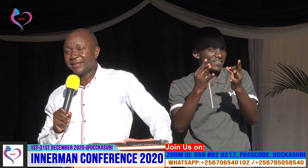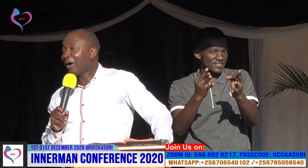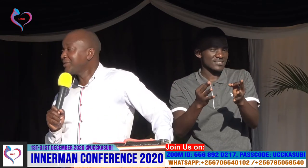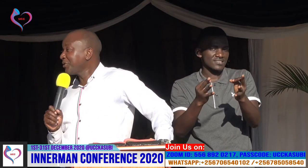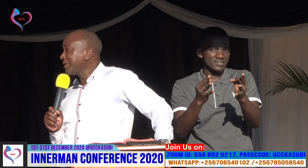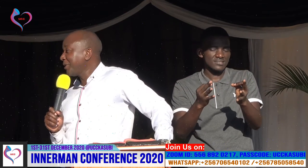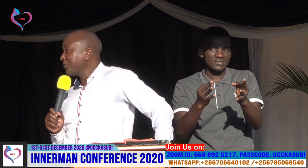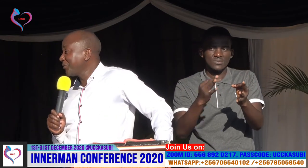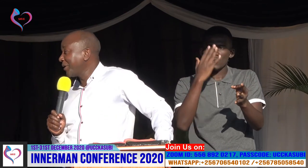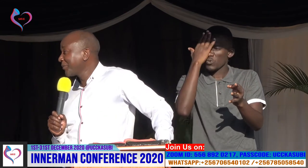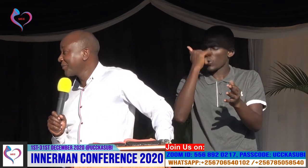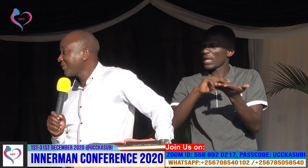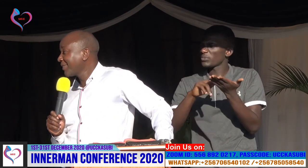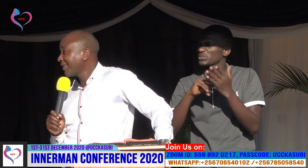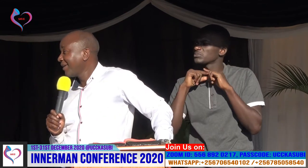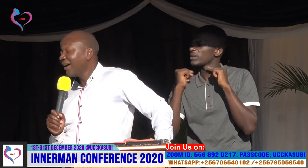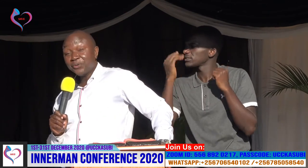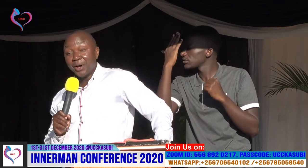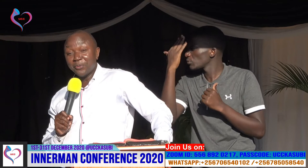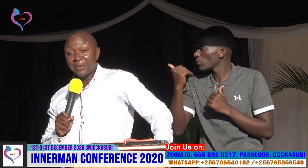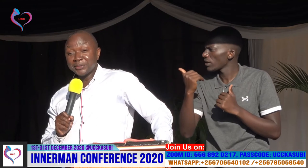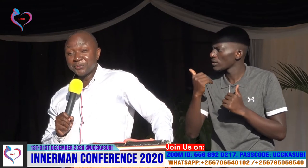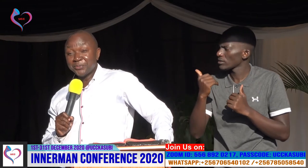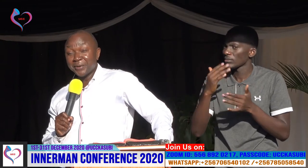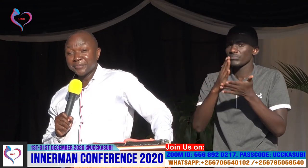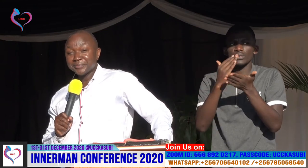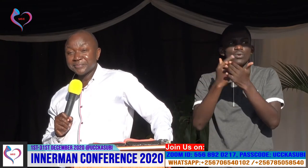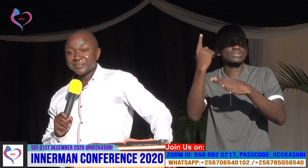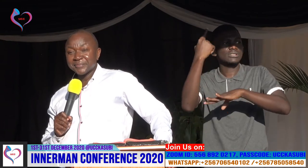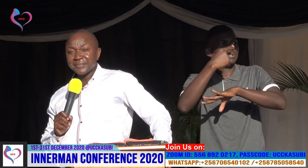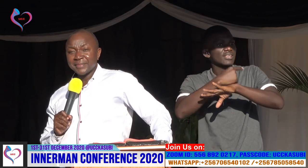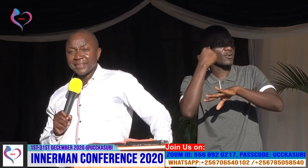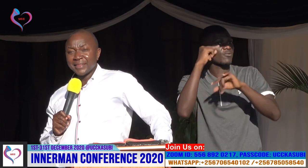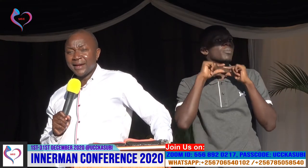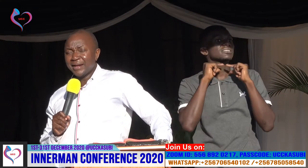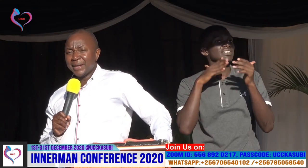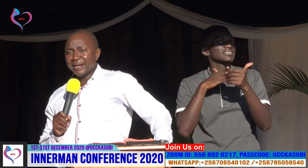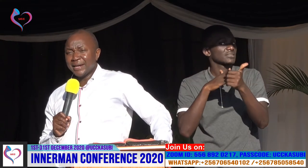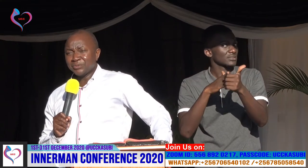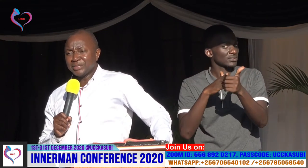things. Why amazing pastors? The days for the